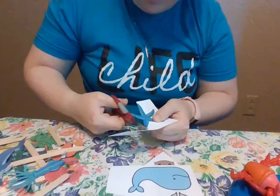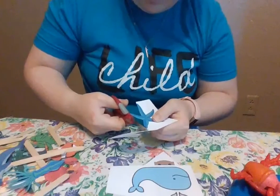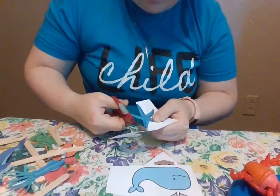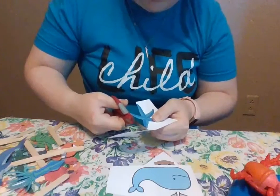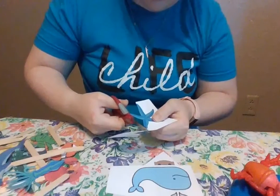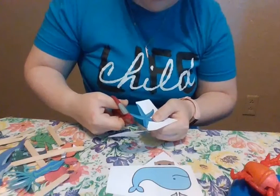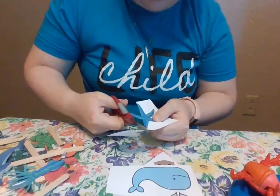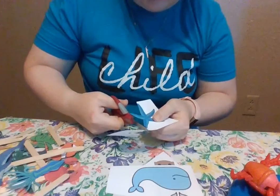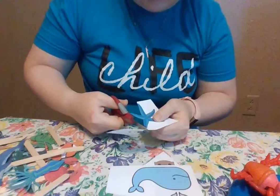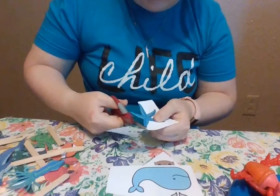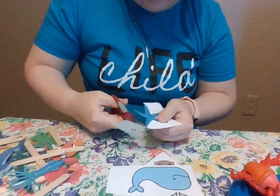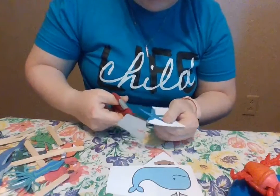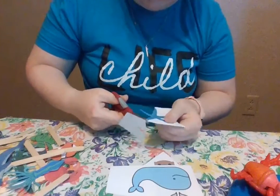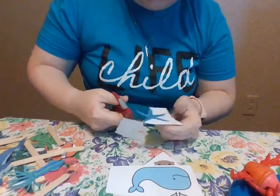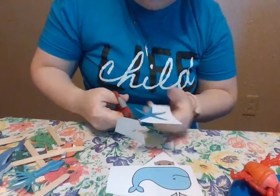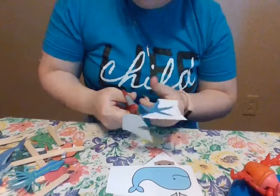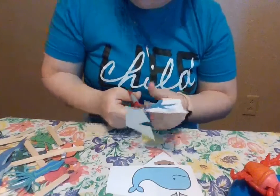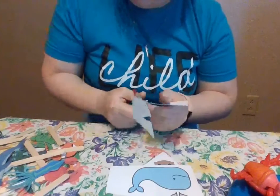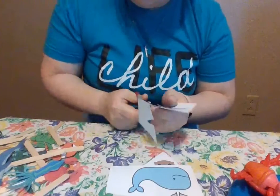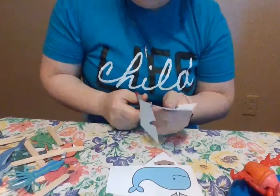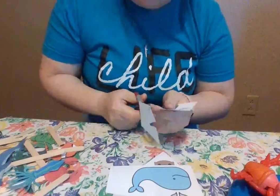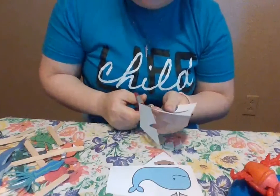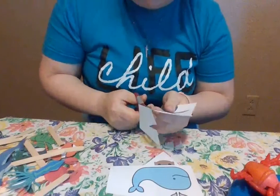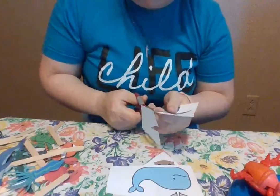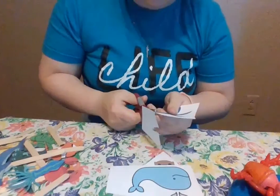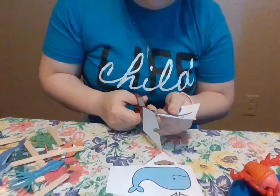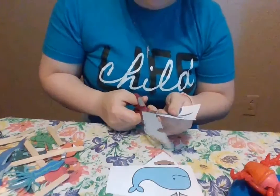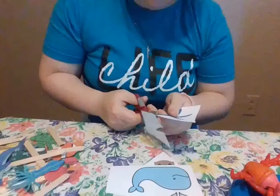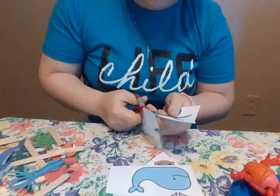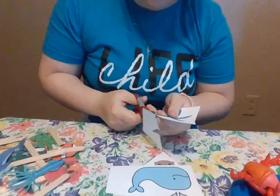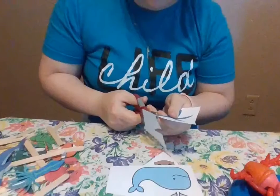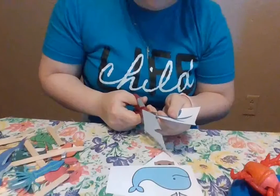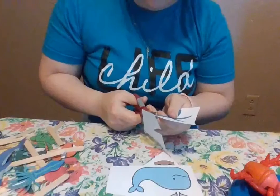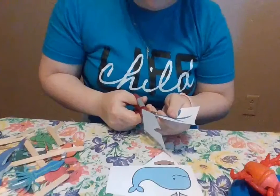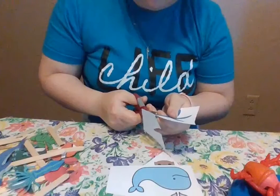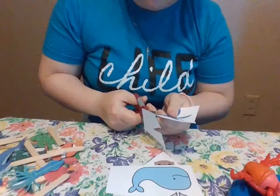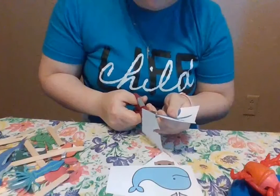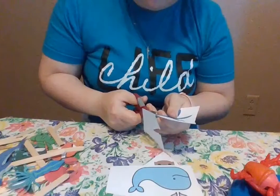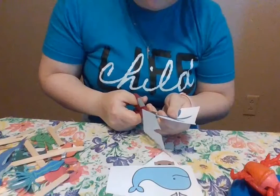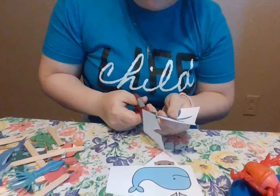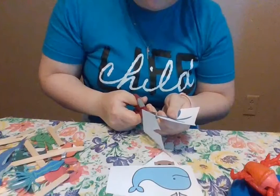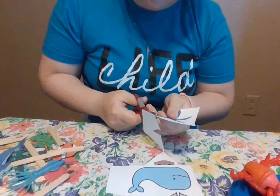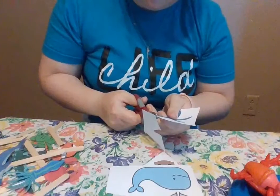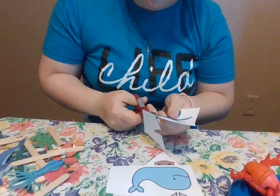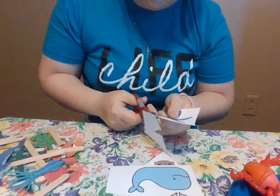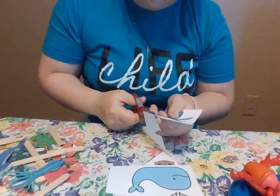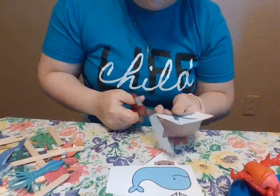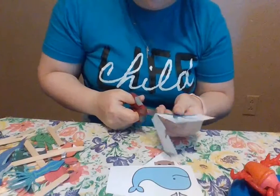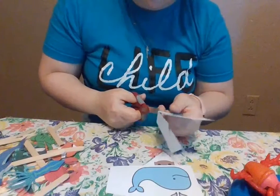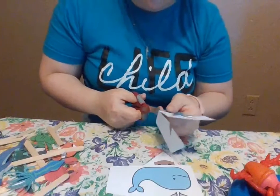I really like sea turtles. Sea turtles are super duper